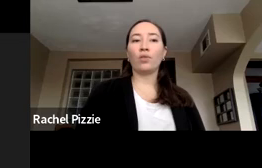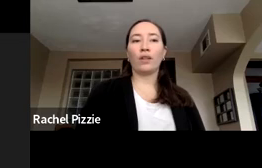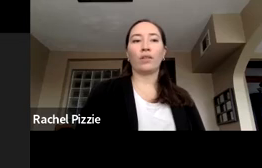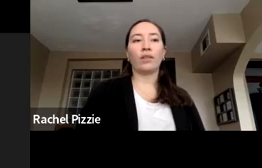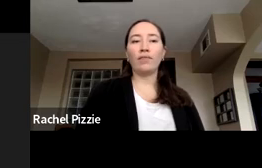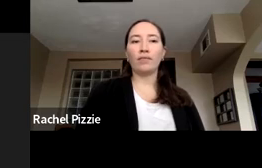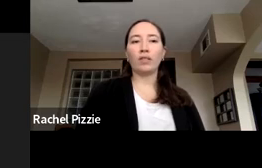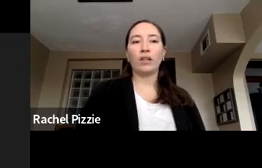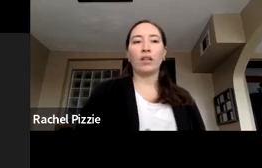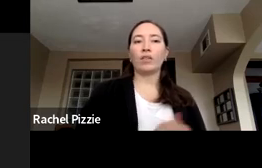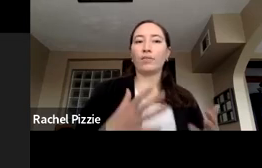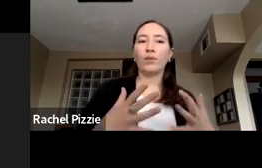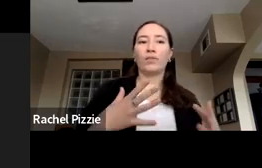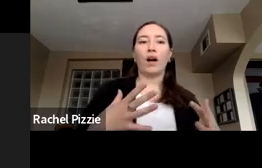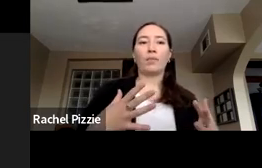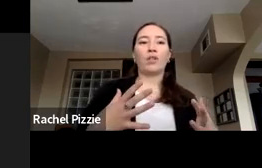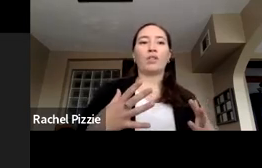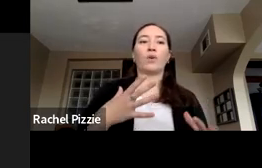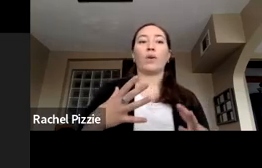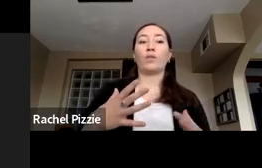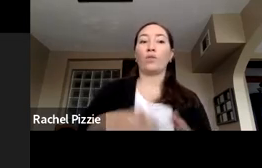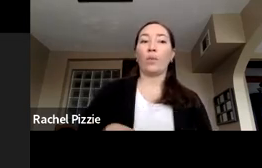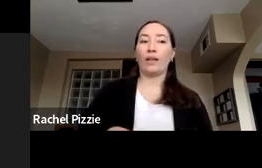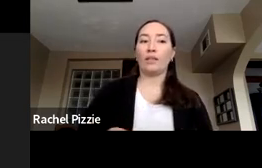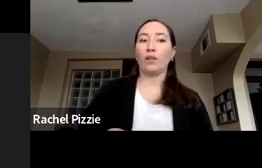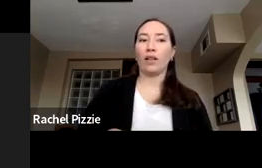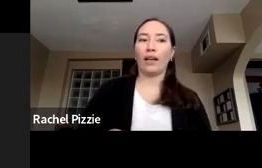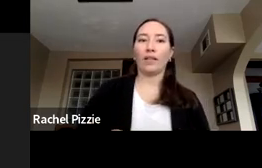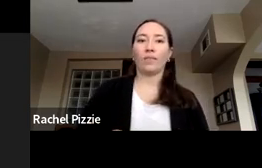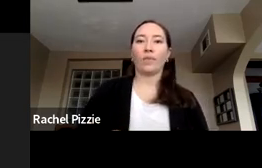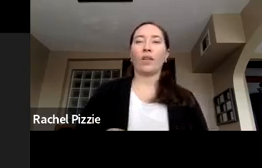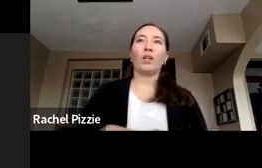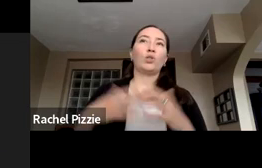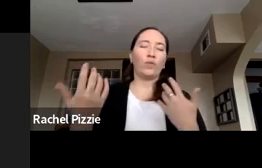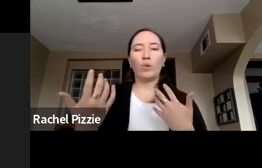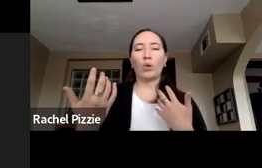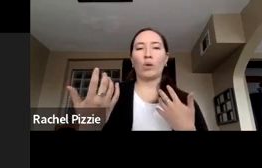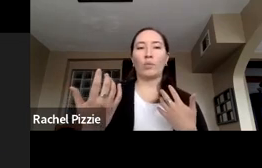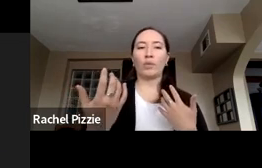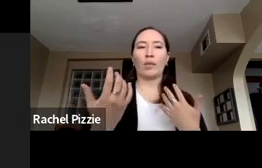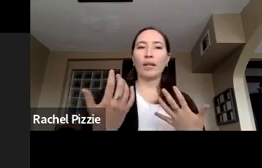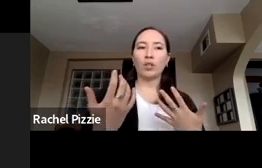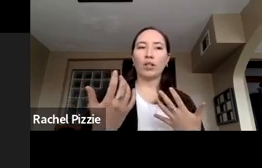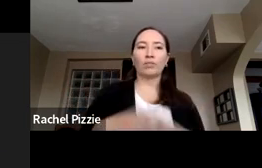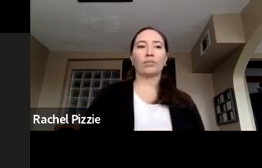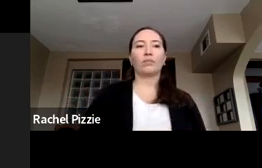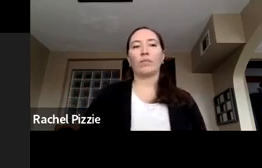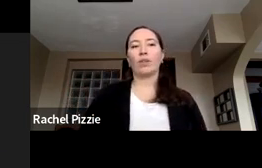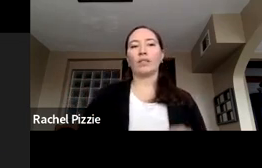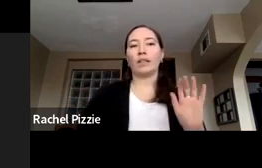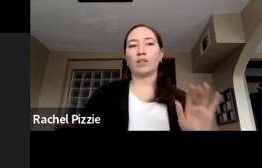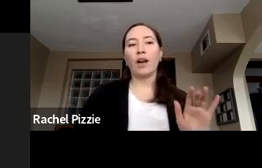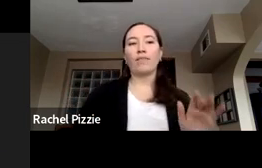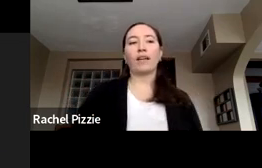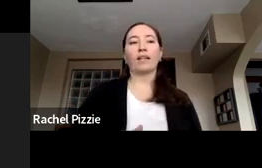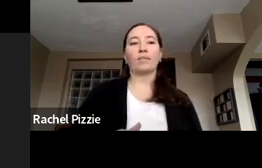Again, over here on the left, there are a few different options for what those formats look like. So if you know you want to present a picture, you